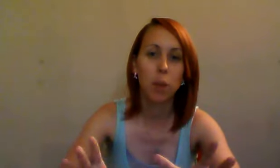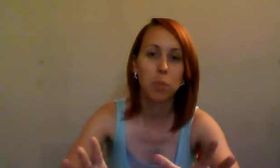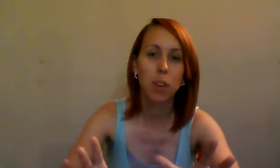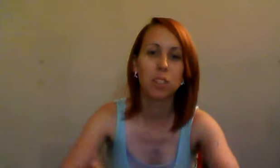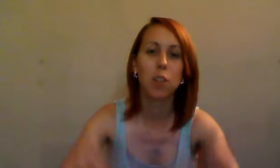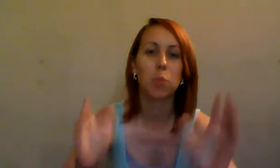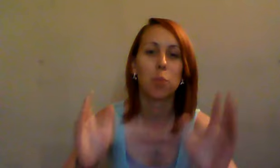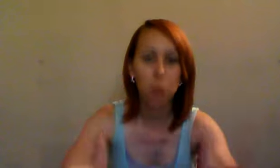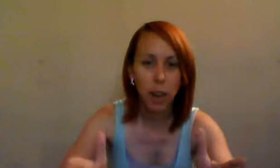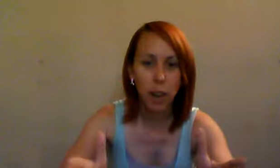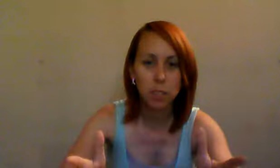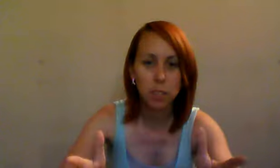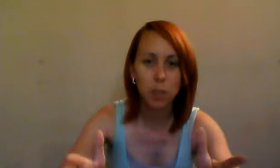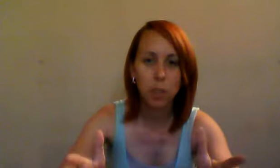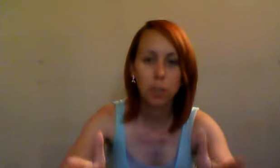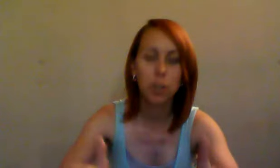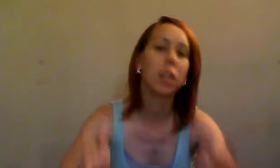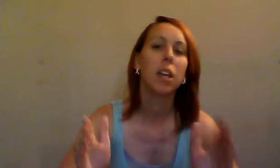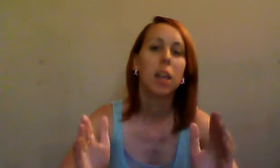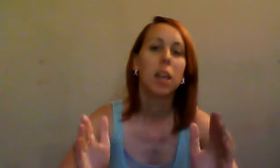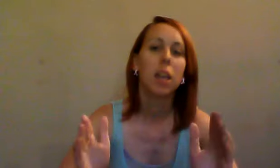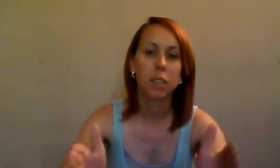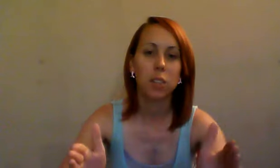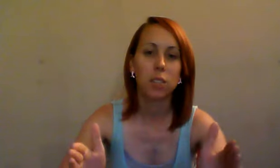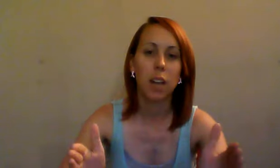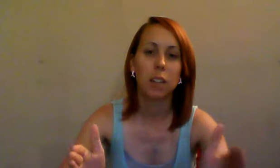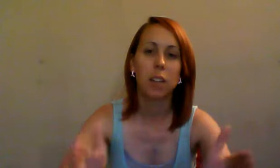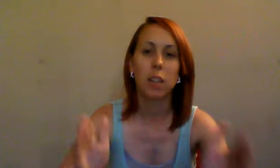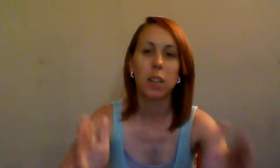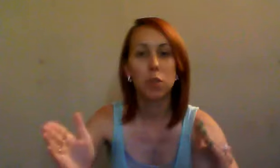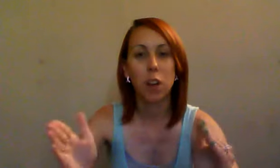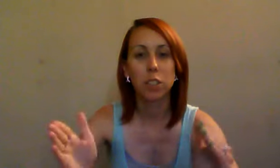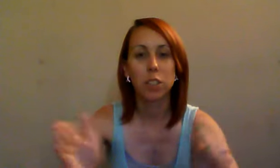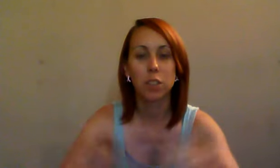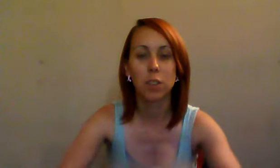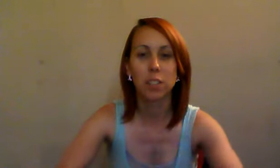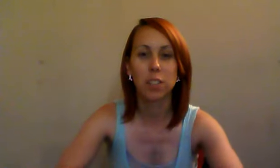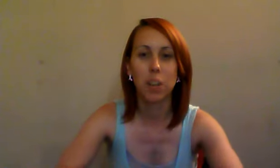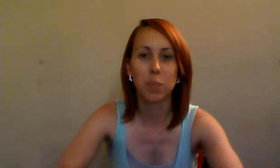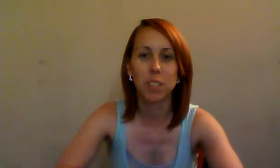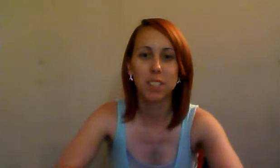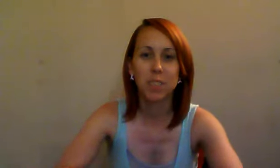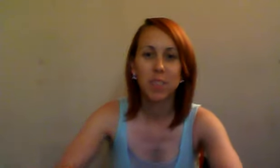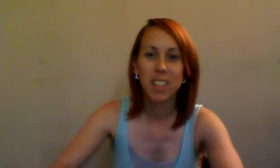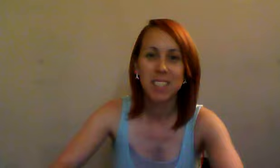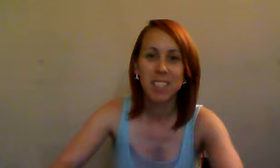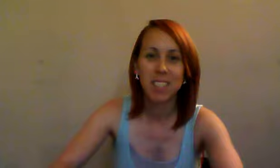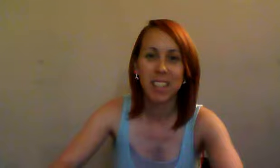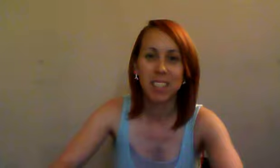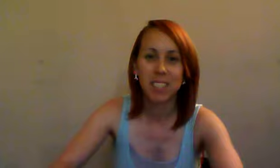100. So practice 20 through 30, get those solid, and then move on to learn the rest of your numbers. See you later.